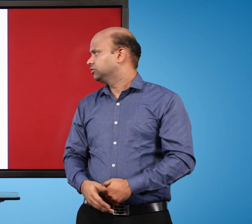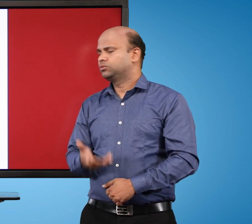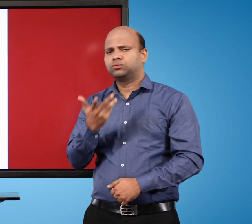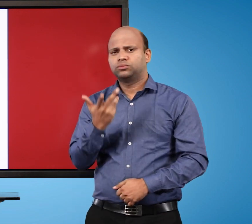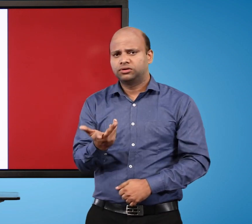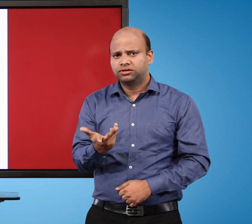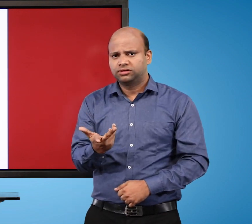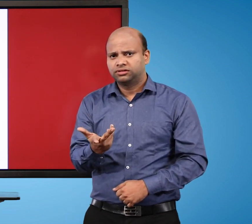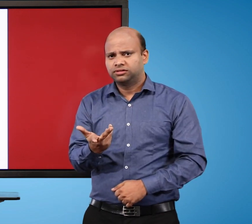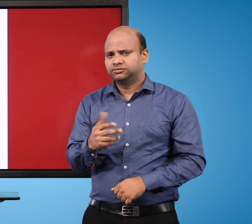Why?